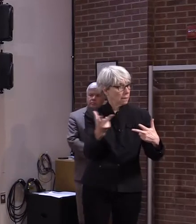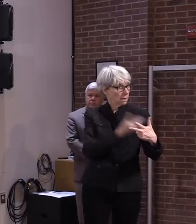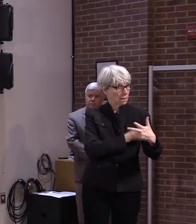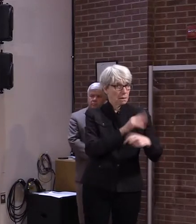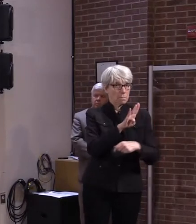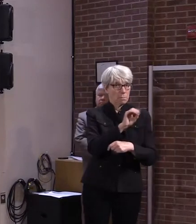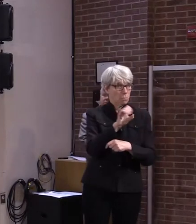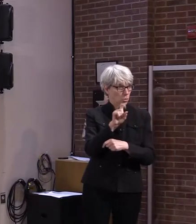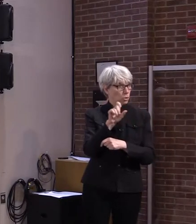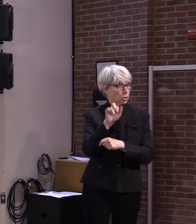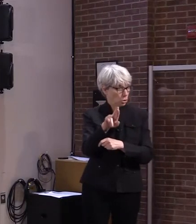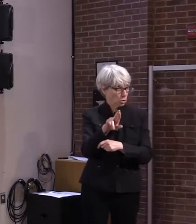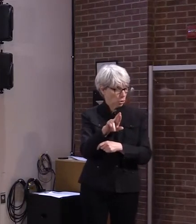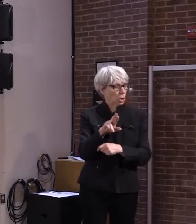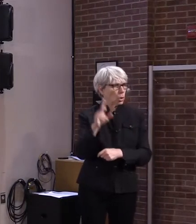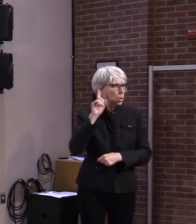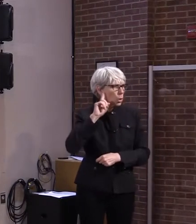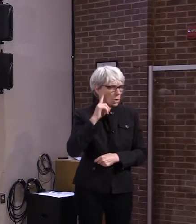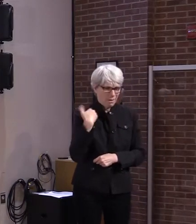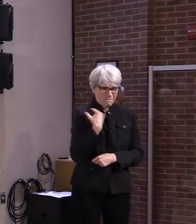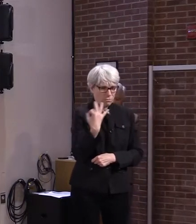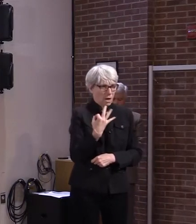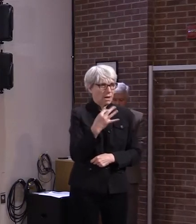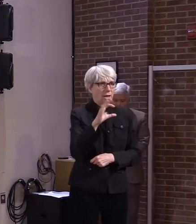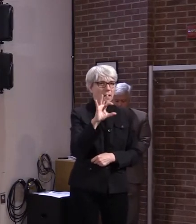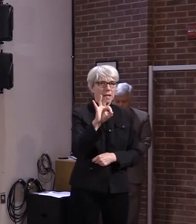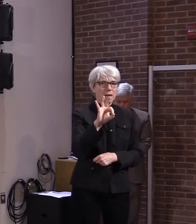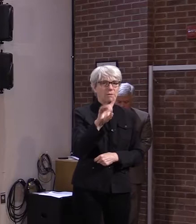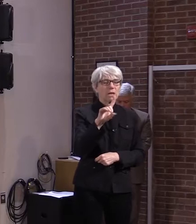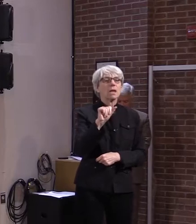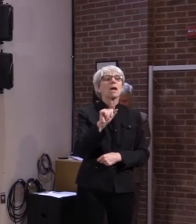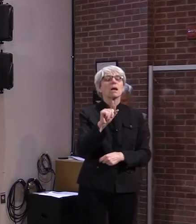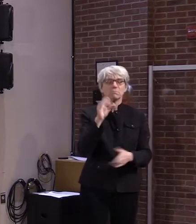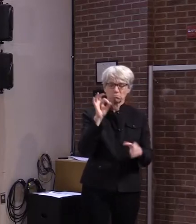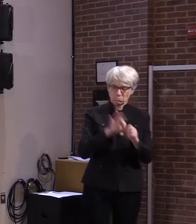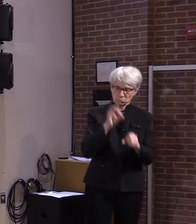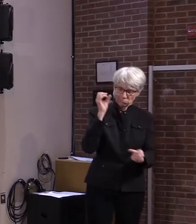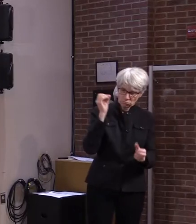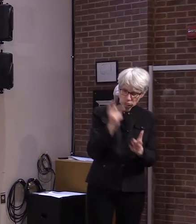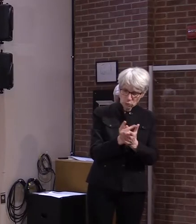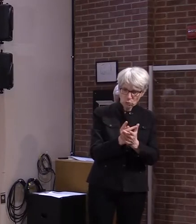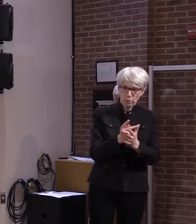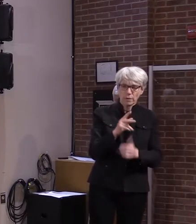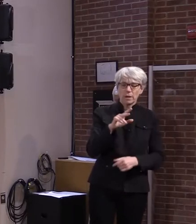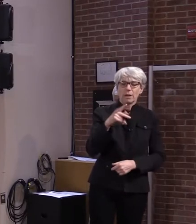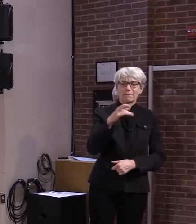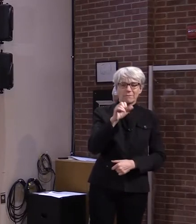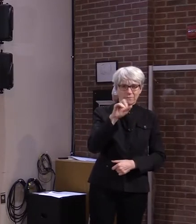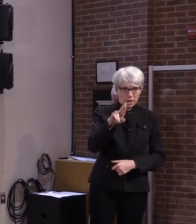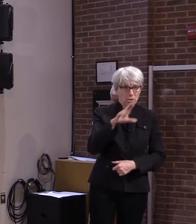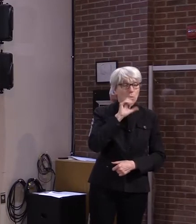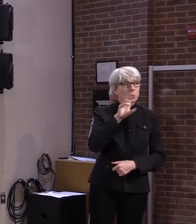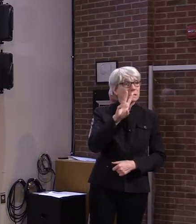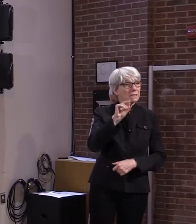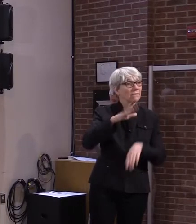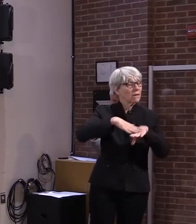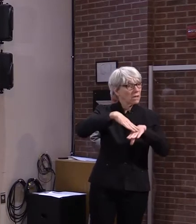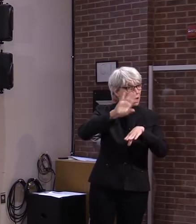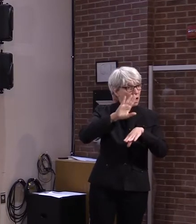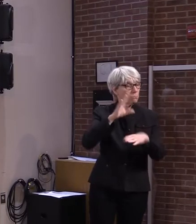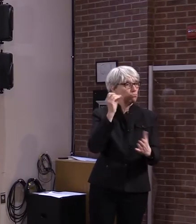Advisory Committee voted Friday to approve emergency use authorization of Pfizer for booster doses for age 65 and